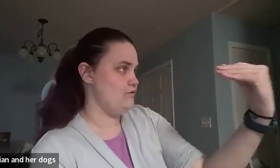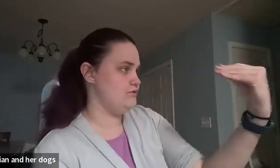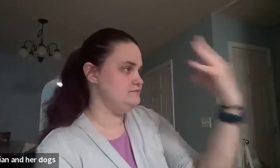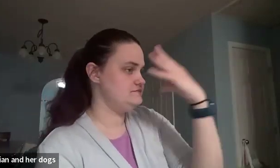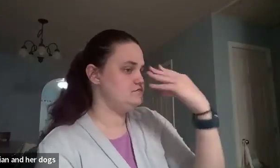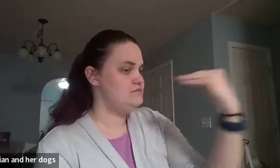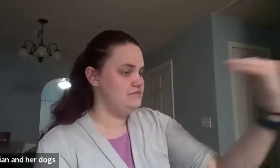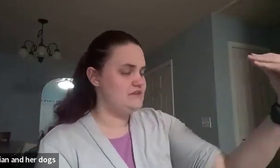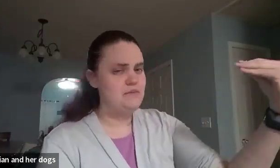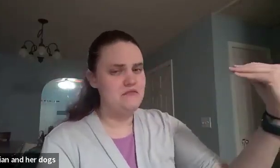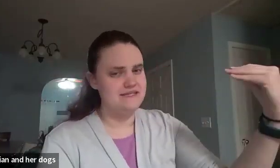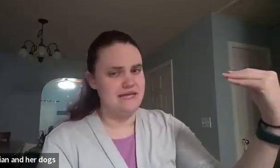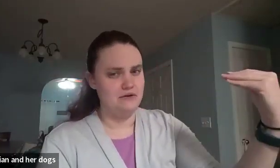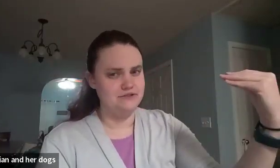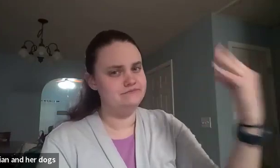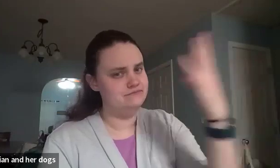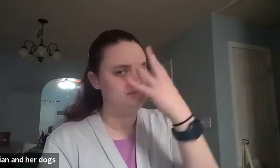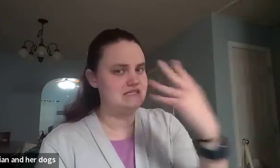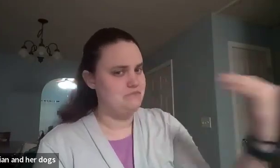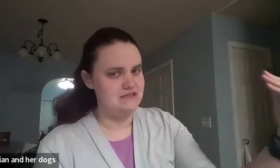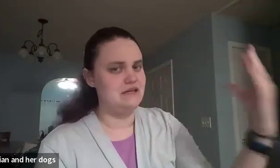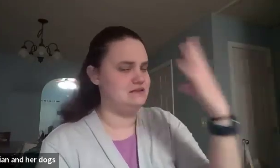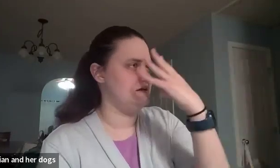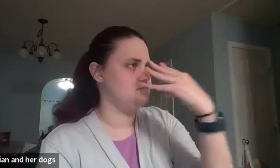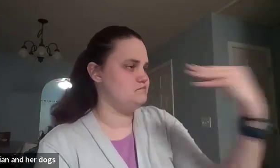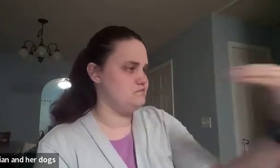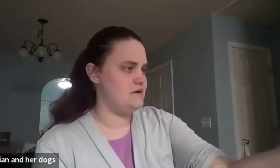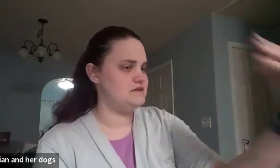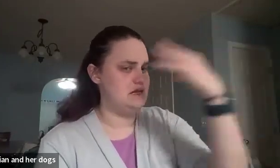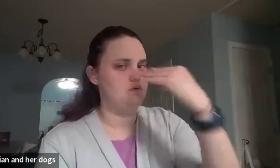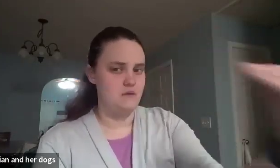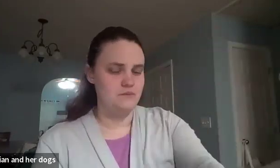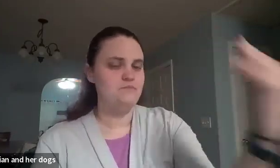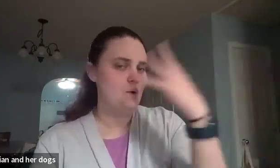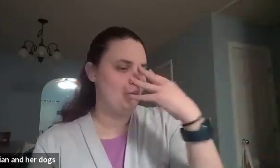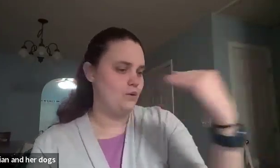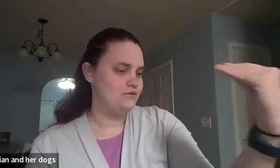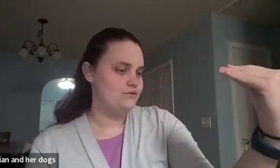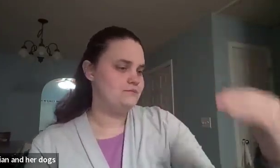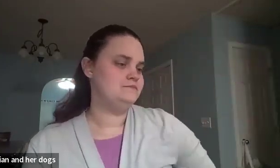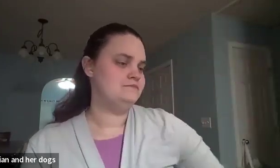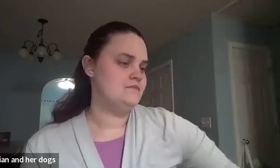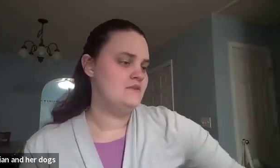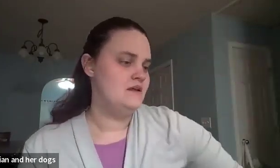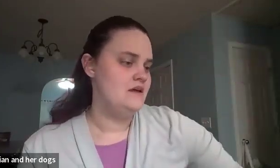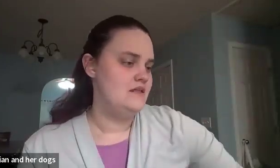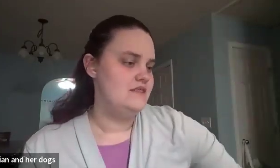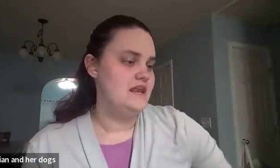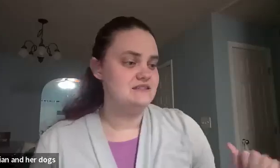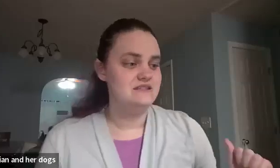wolf. Think about the snout. That's the best thing I say is think about the snout with that one. Wolf. The next